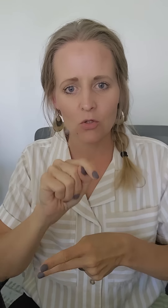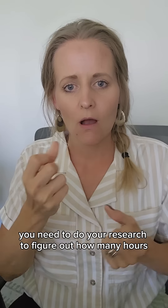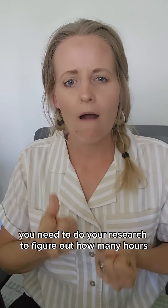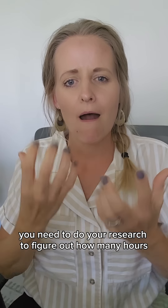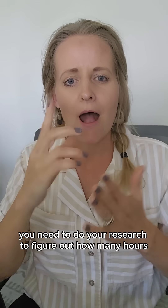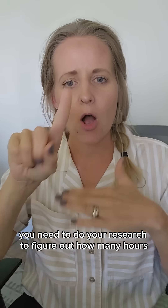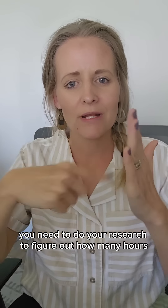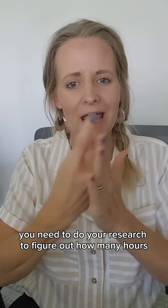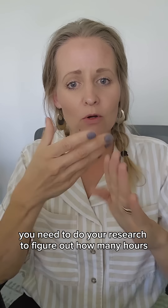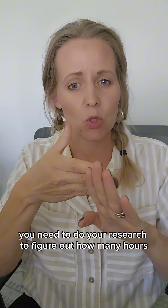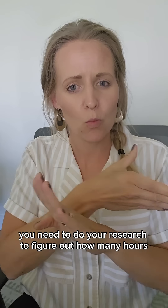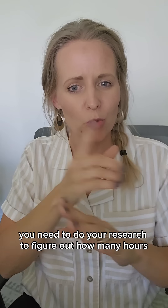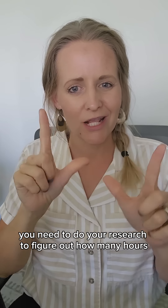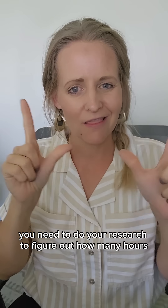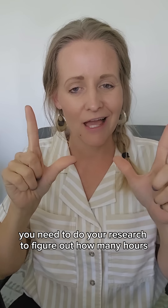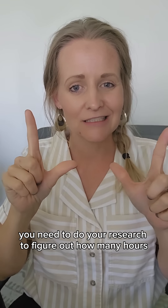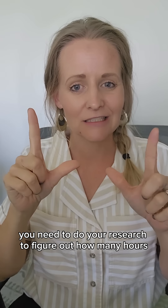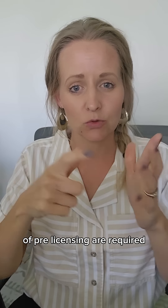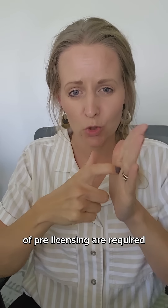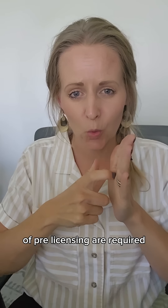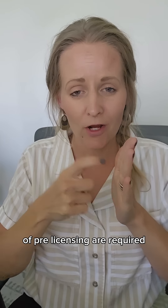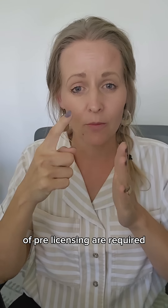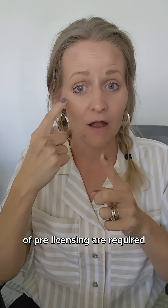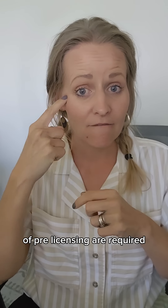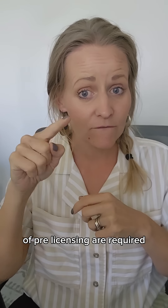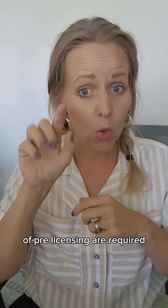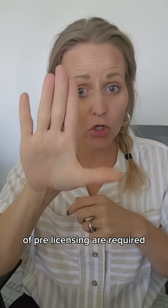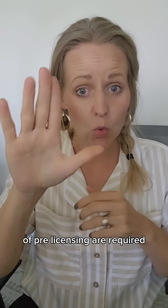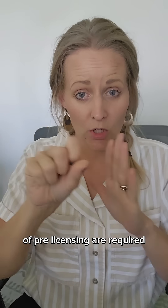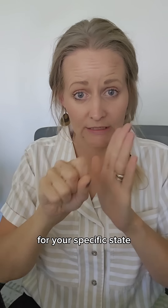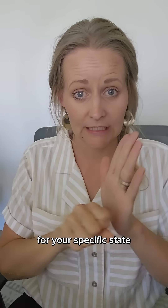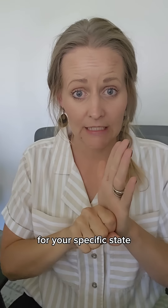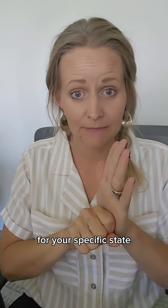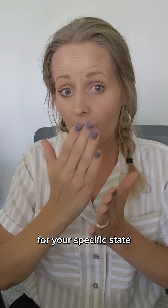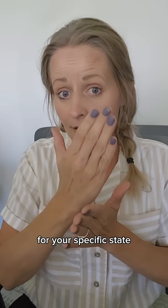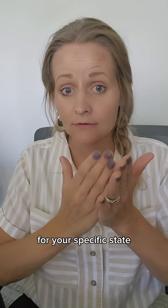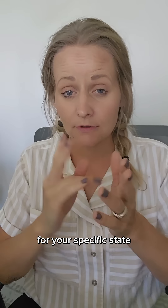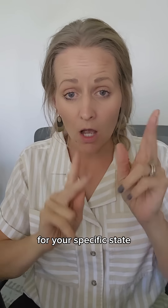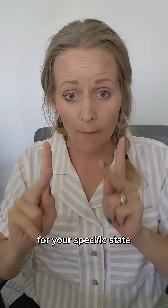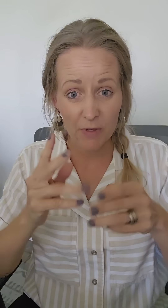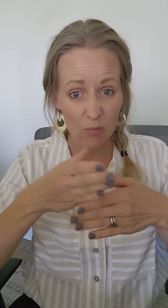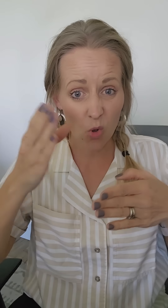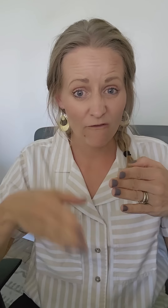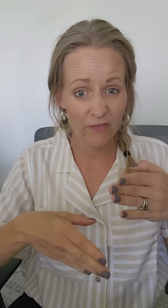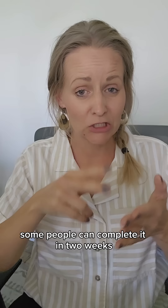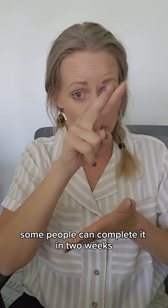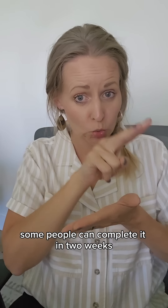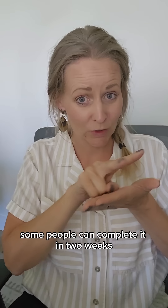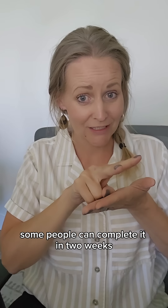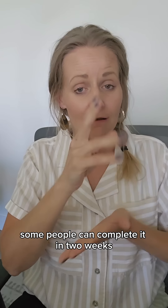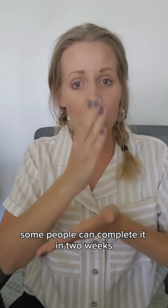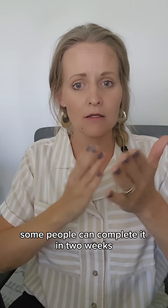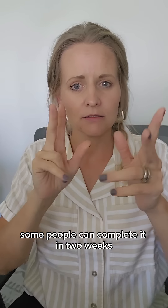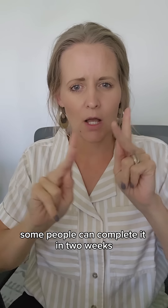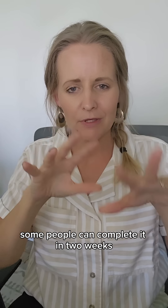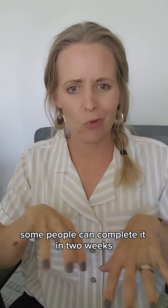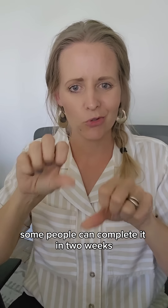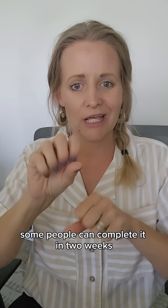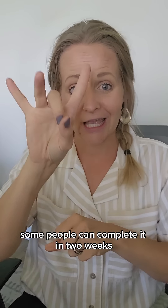need to do your research to figure out how many hours of pre licensing are required for your specific state. Some people can complete it in 2 weeks, and